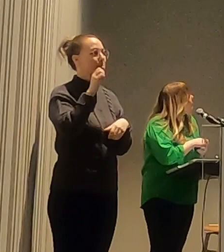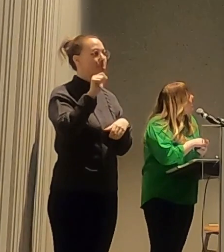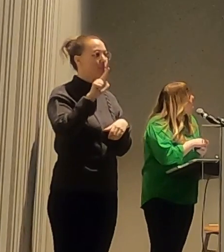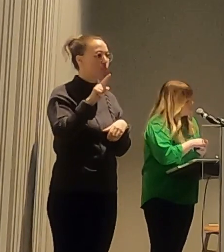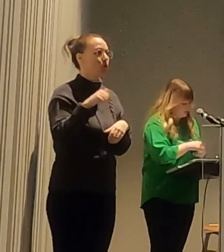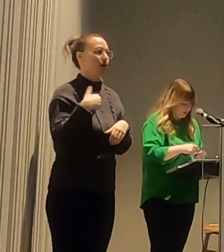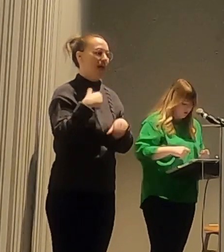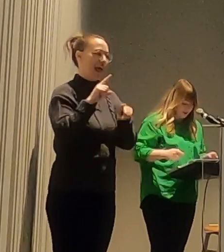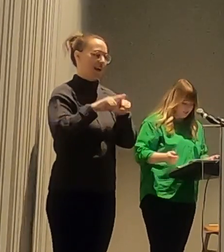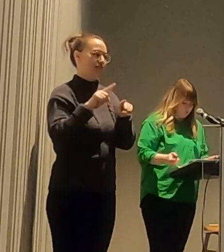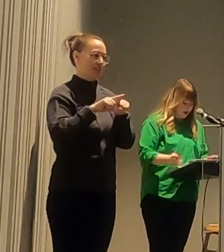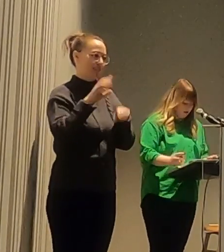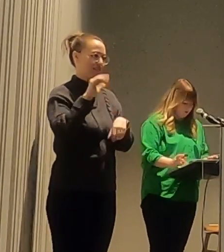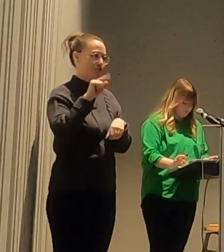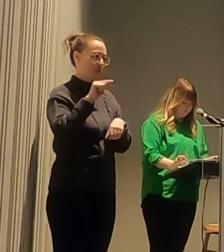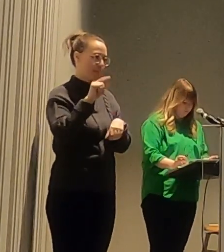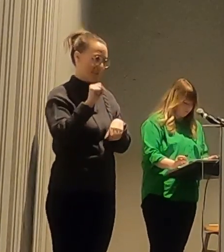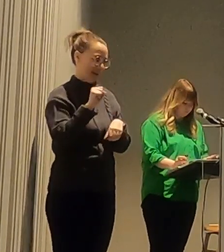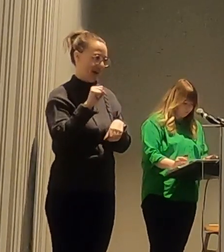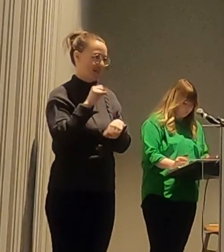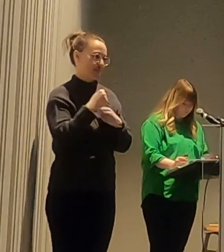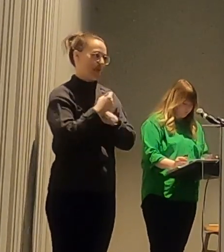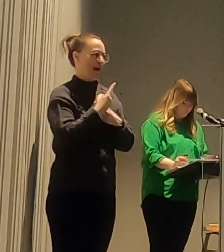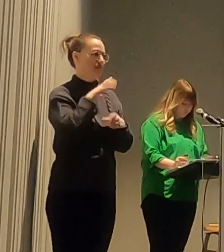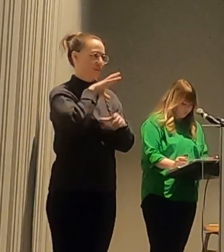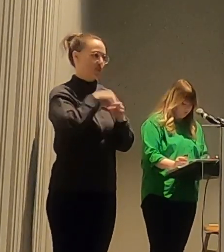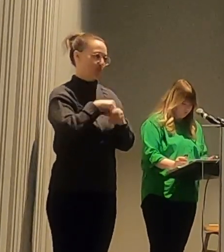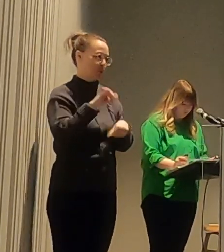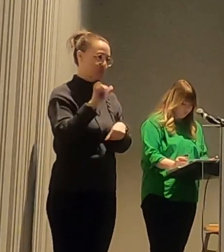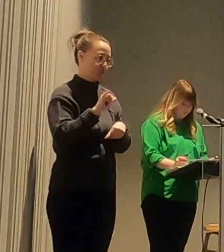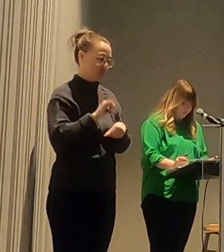of those bats included as well.